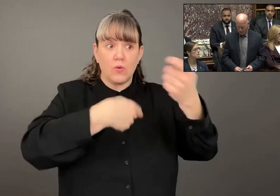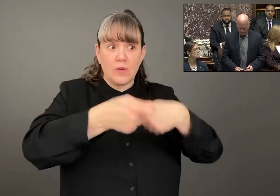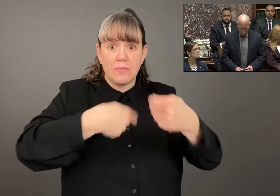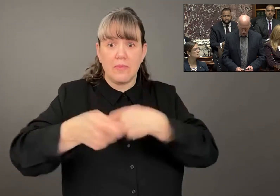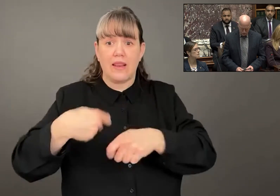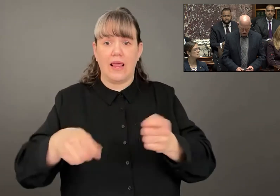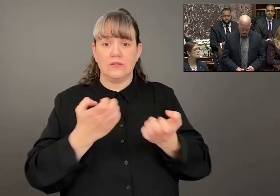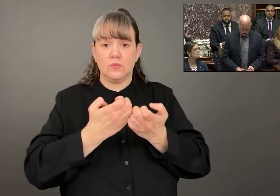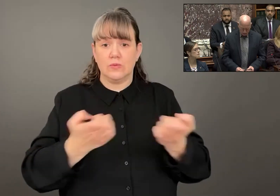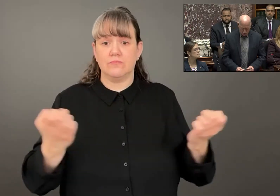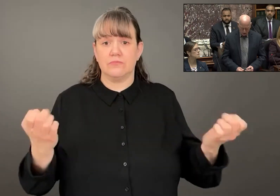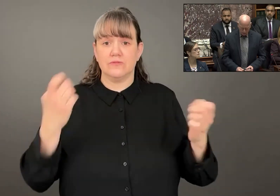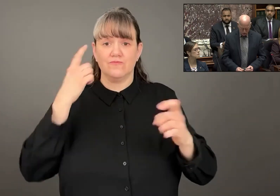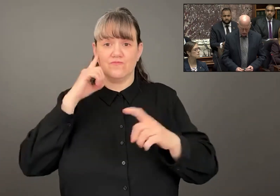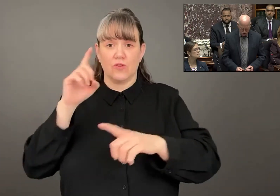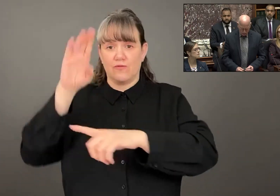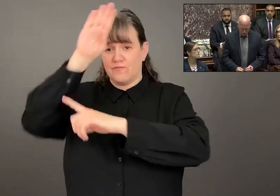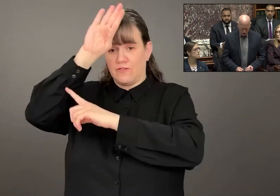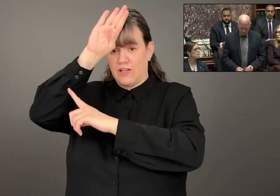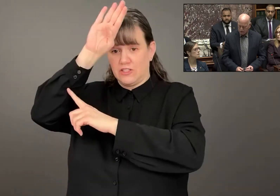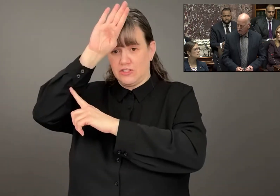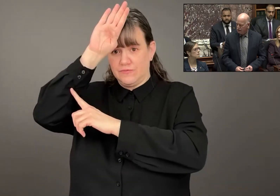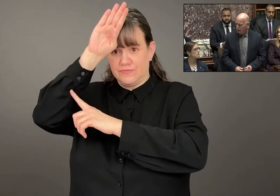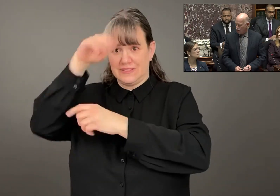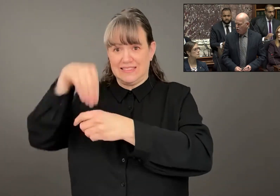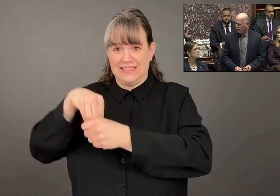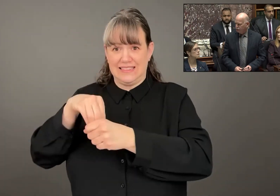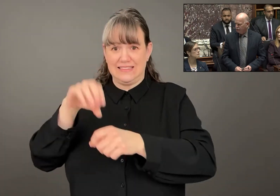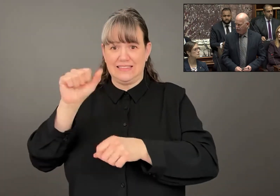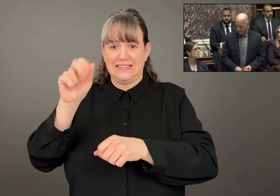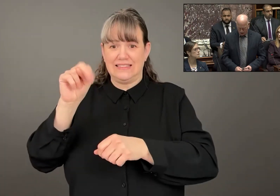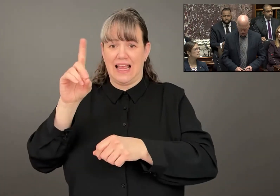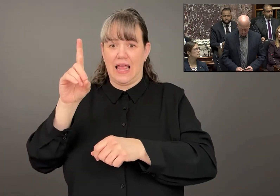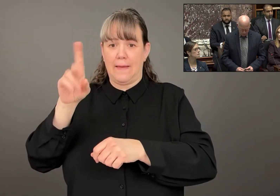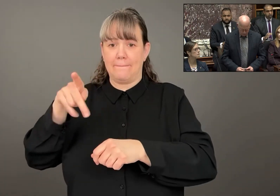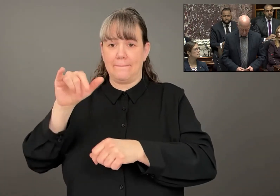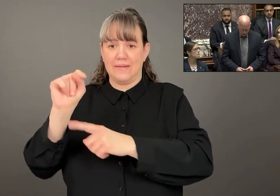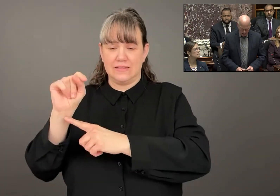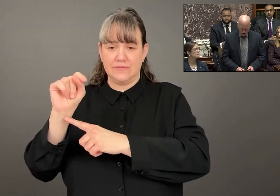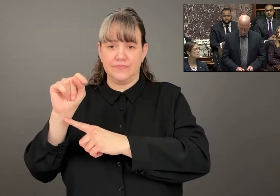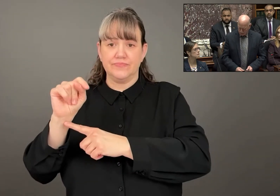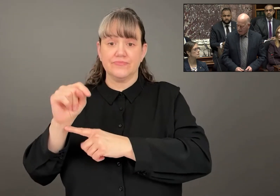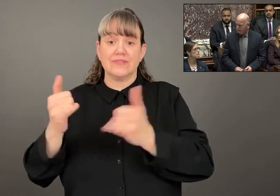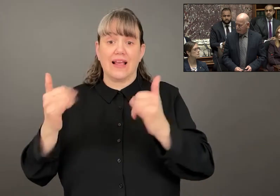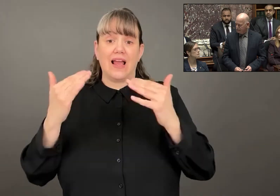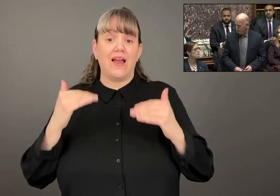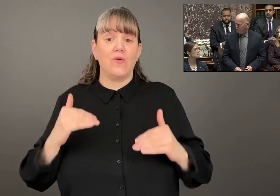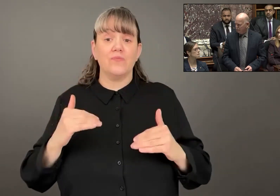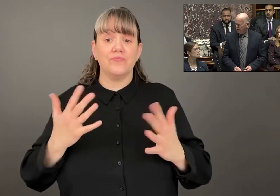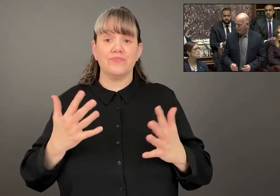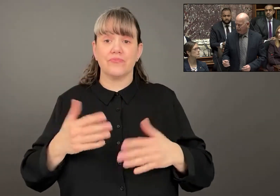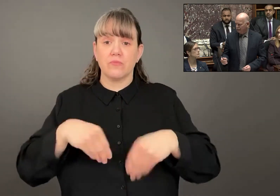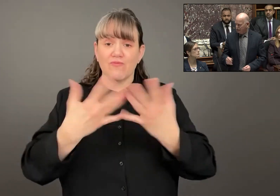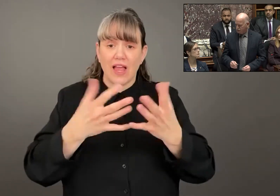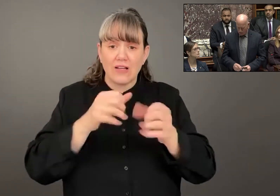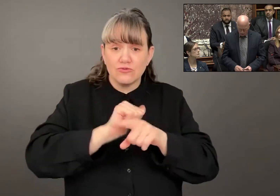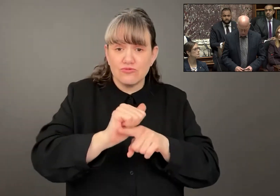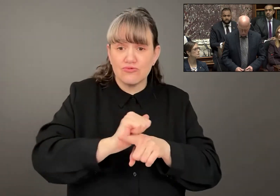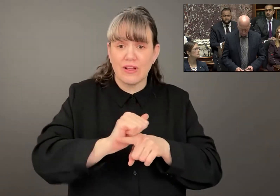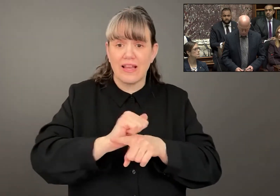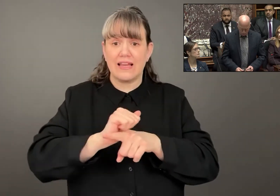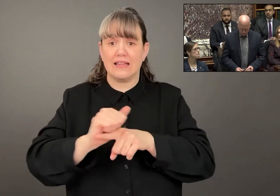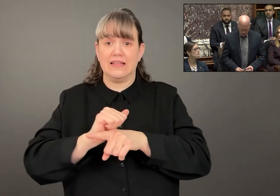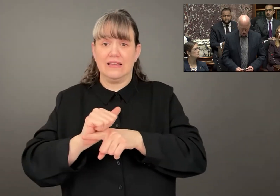training, personnel and demonstration props, all to fire departments. Thank you. I am pleased to be meeting this